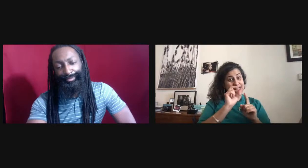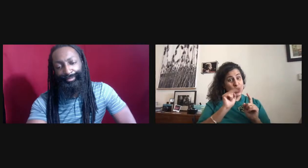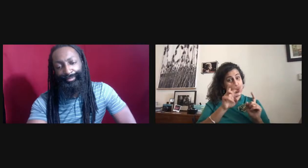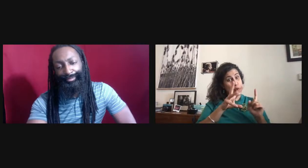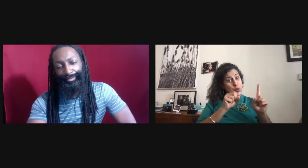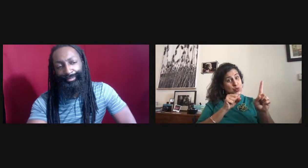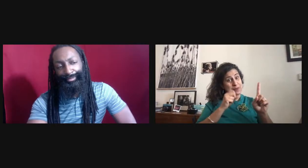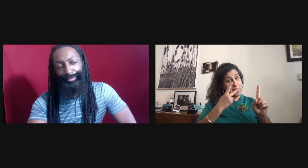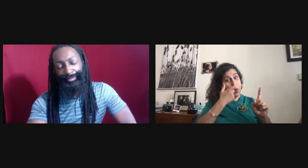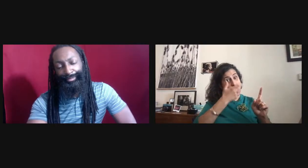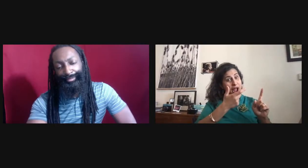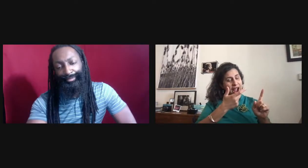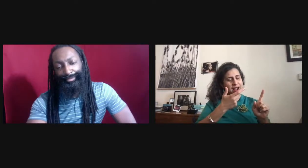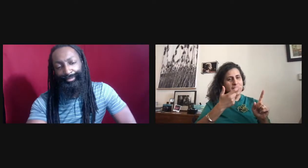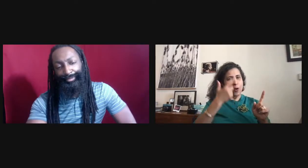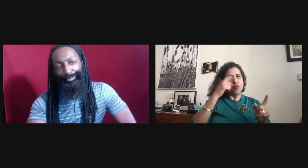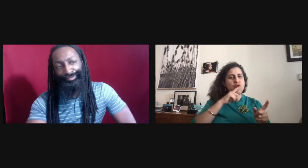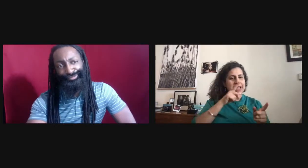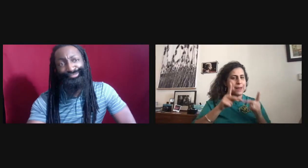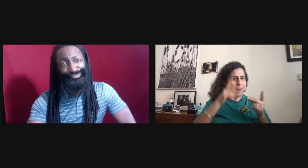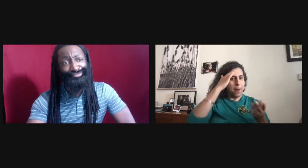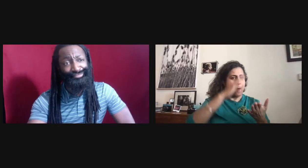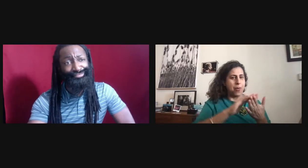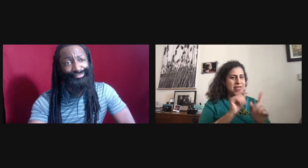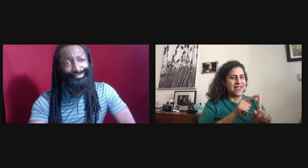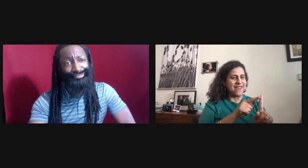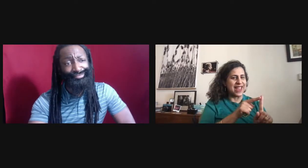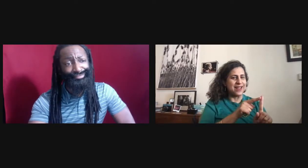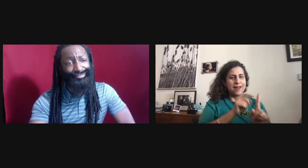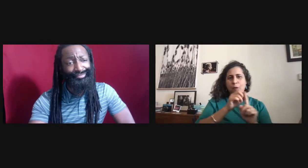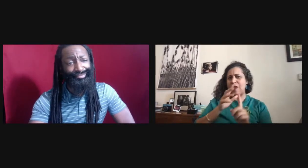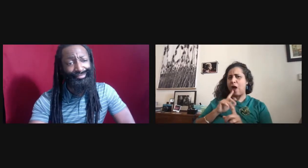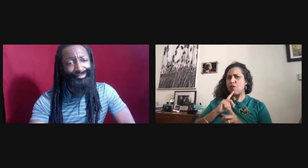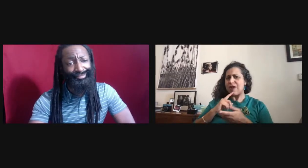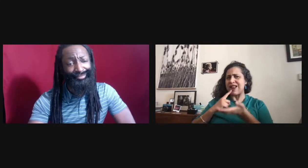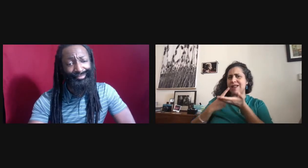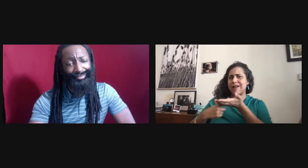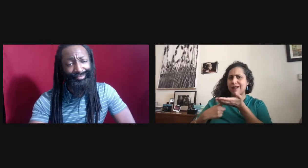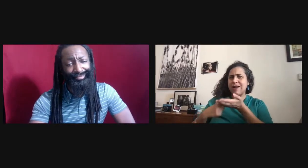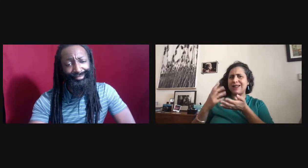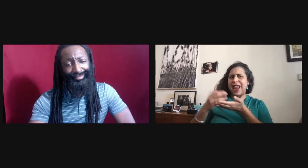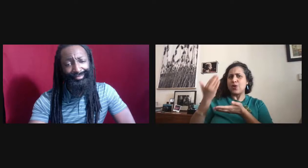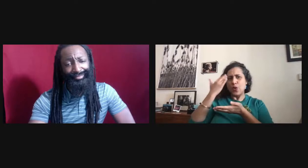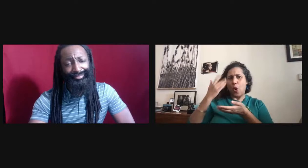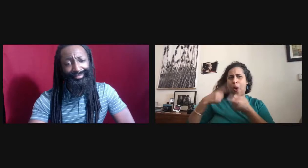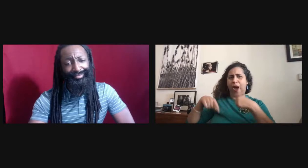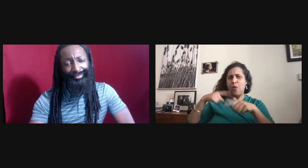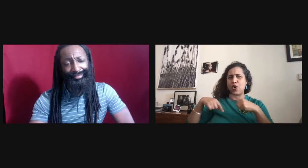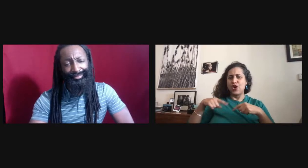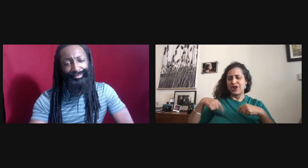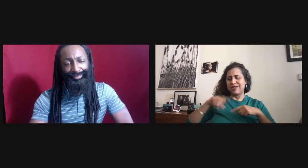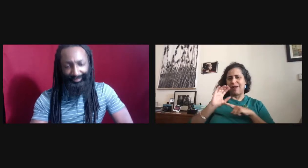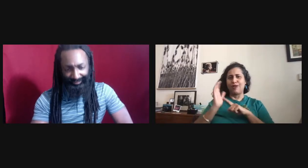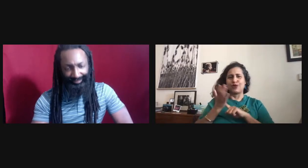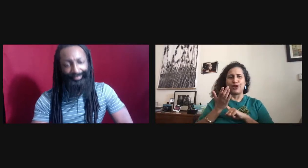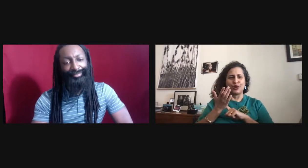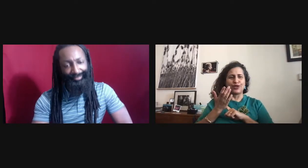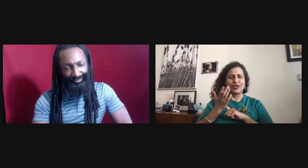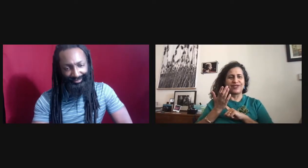And so many people watched the news and just didn't understand what was happening, and they just believed that news